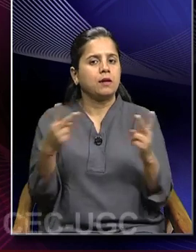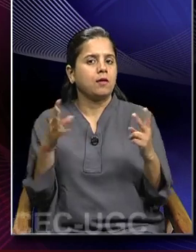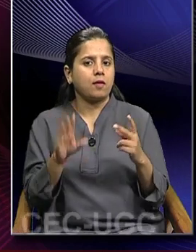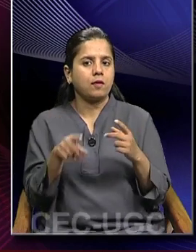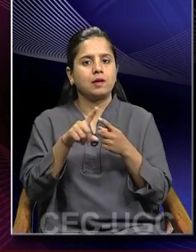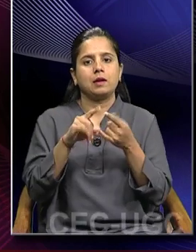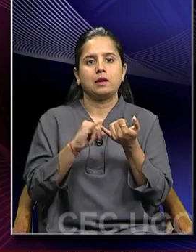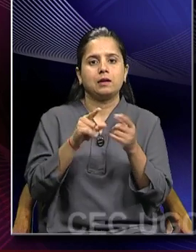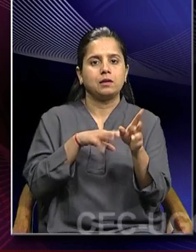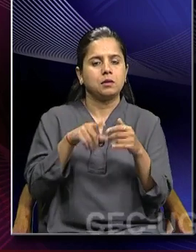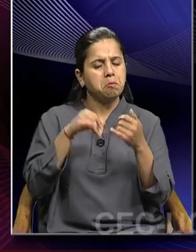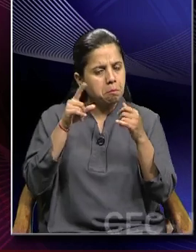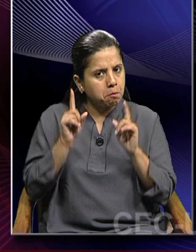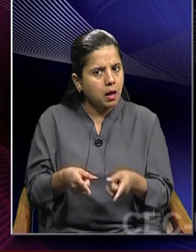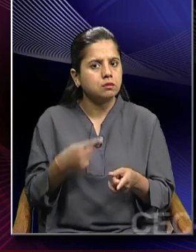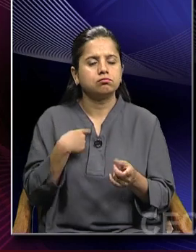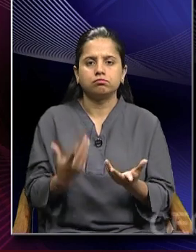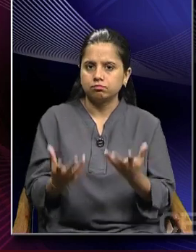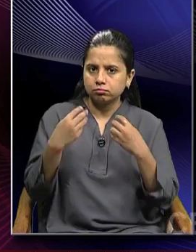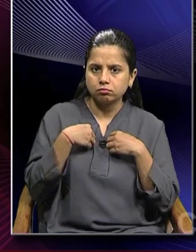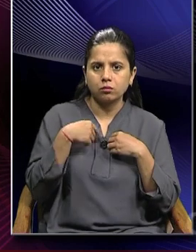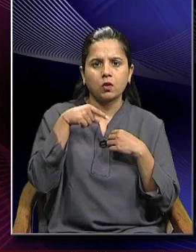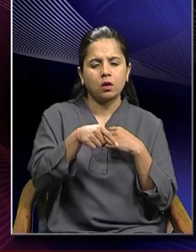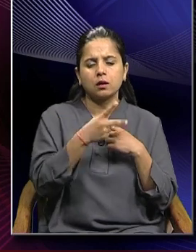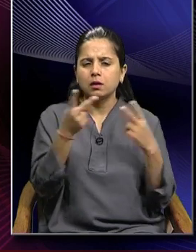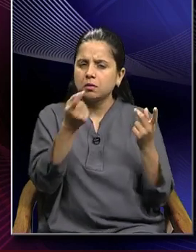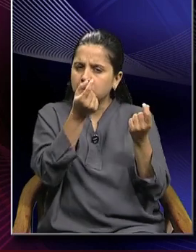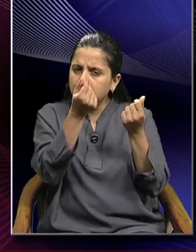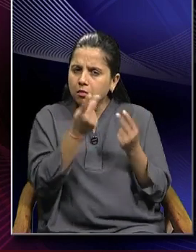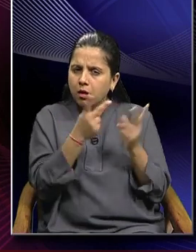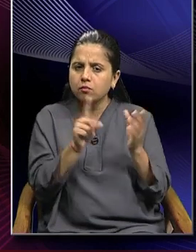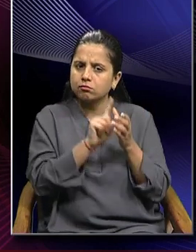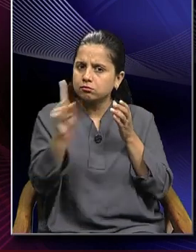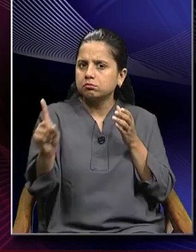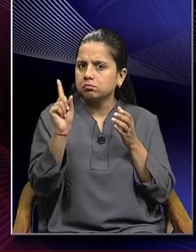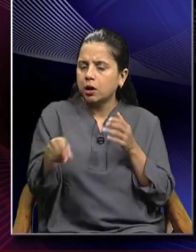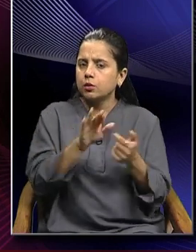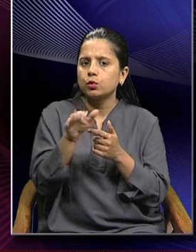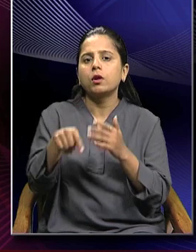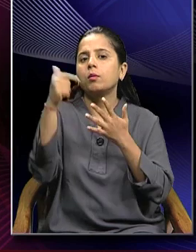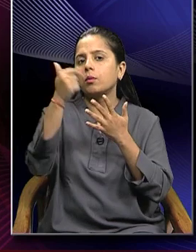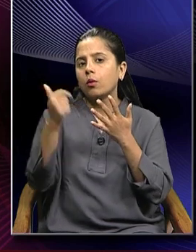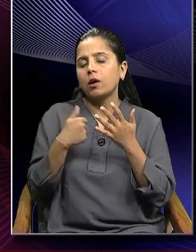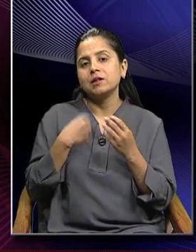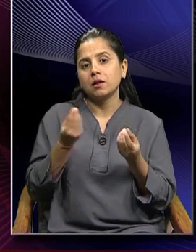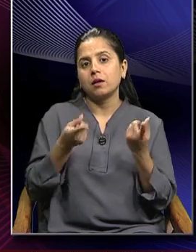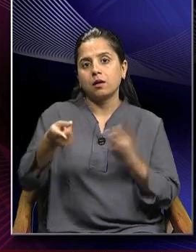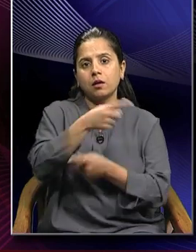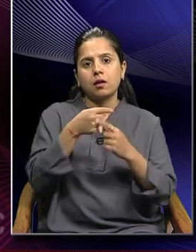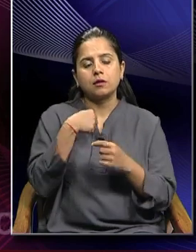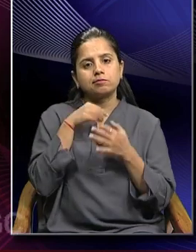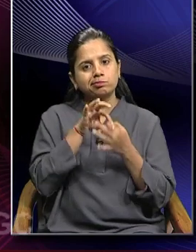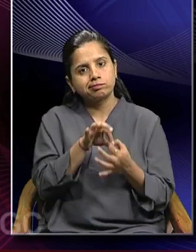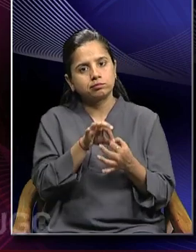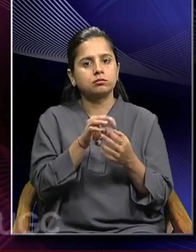where we should come out of those intricacies or those points where we are somehow sticking to